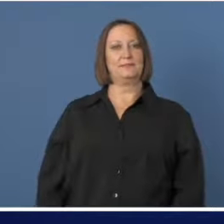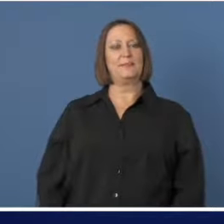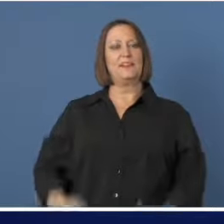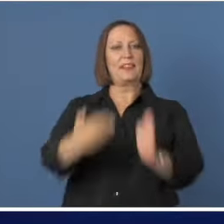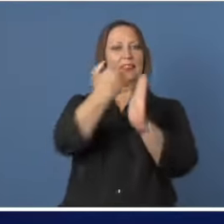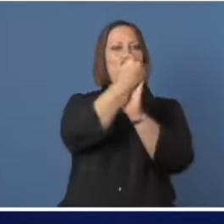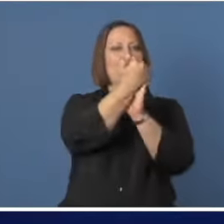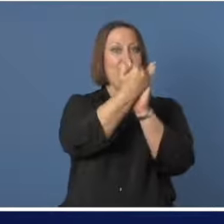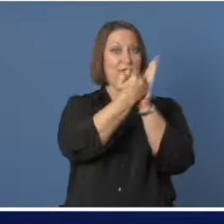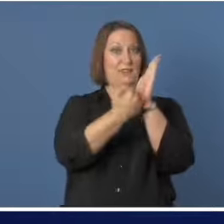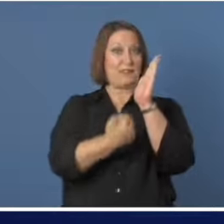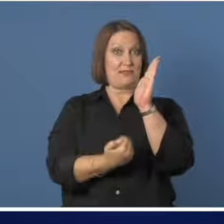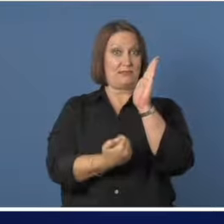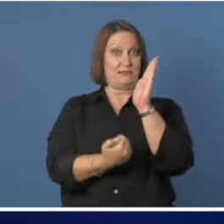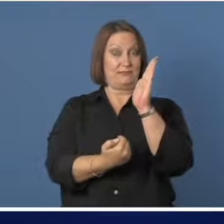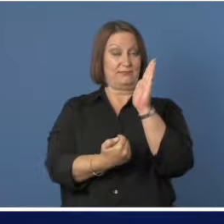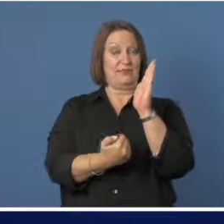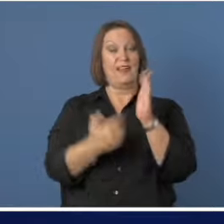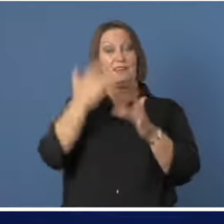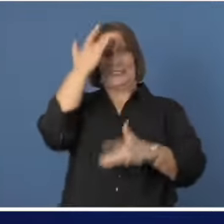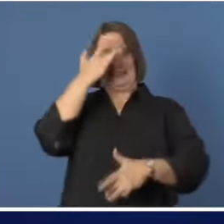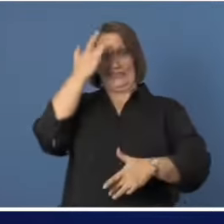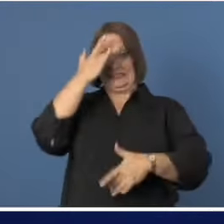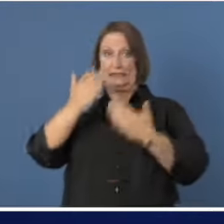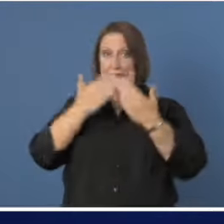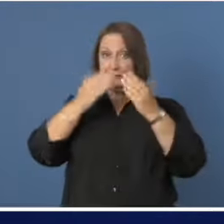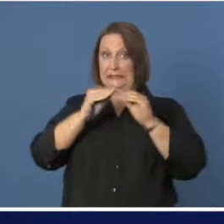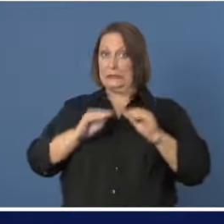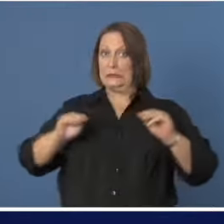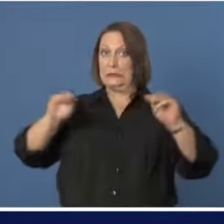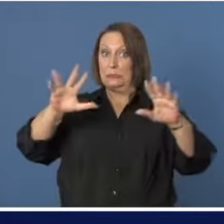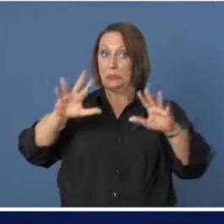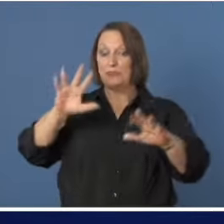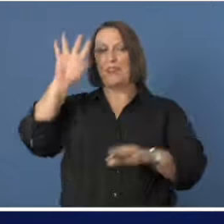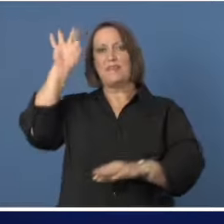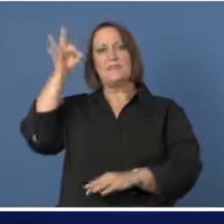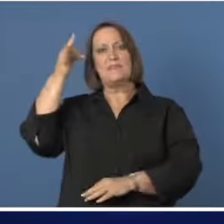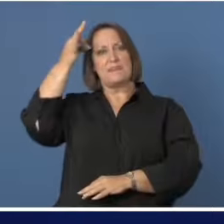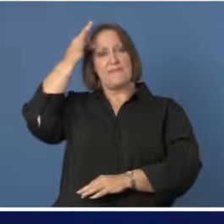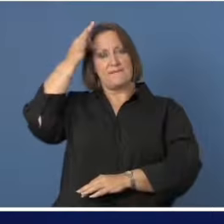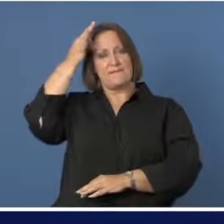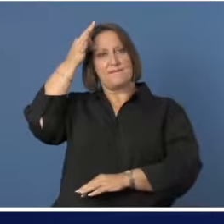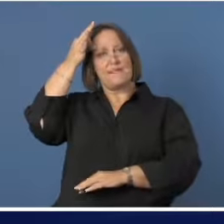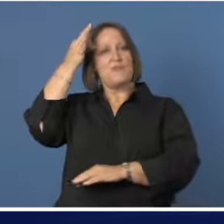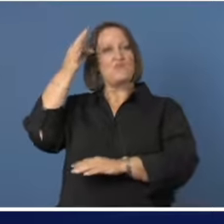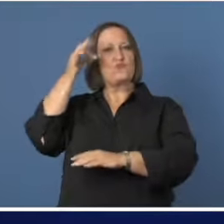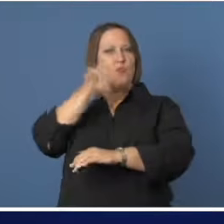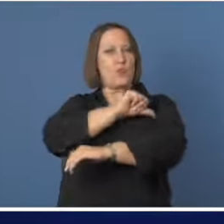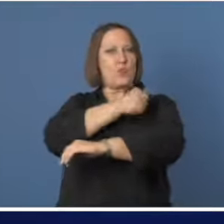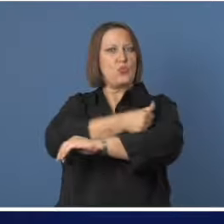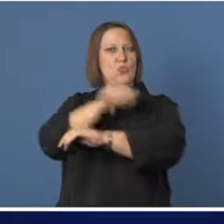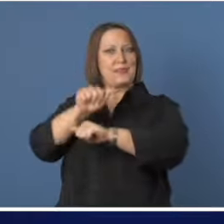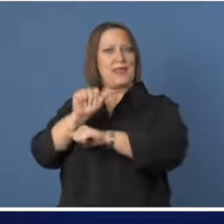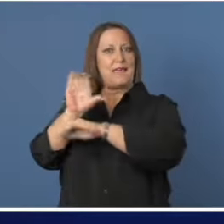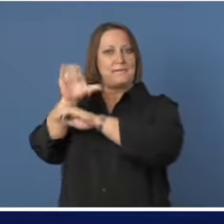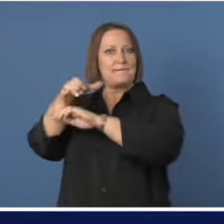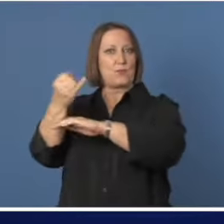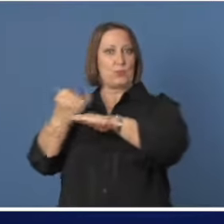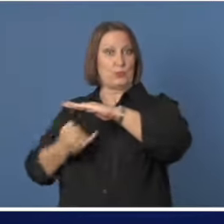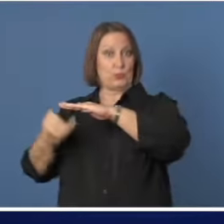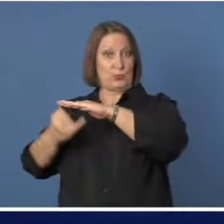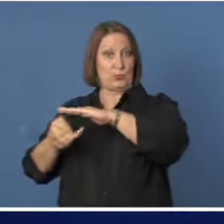The communicable diseases for which federal isolation and quarantine are authorized are set forth